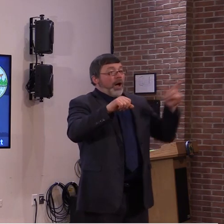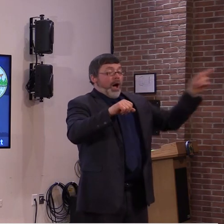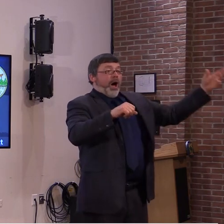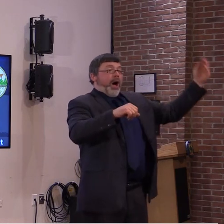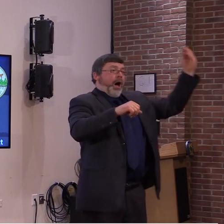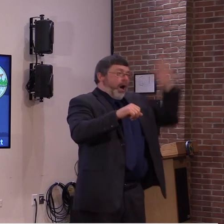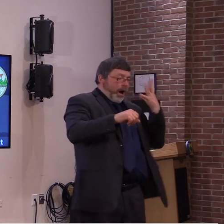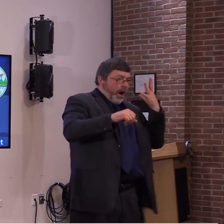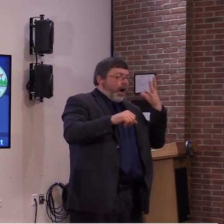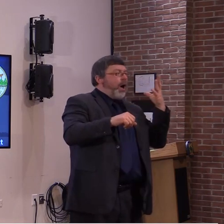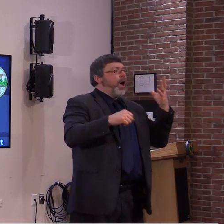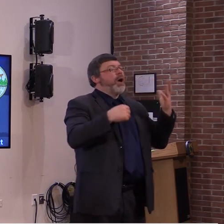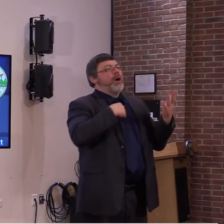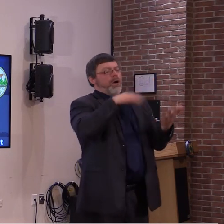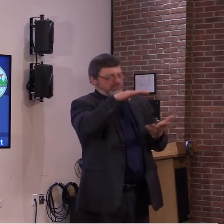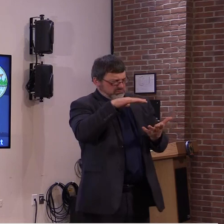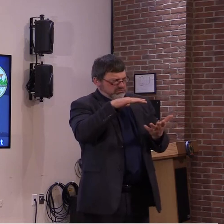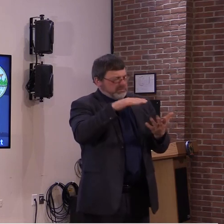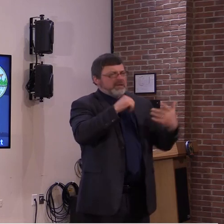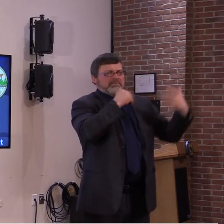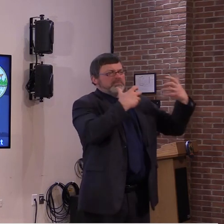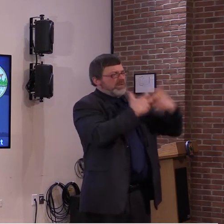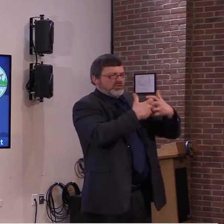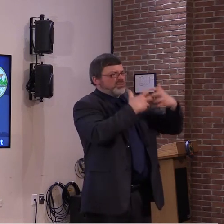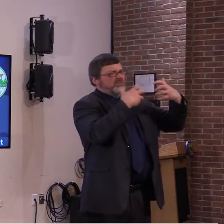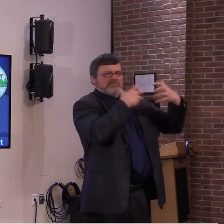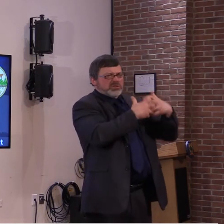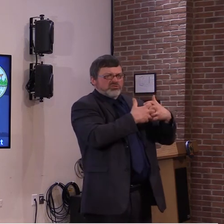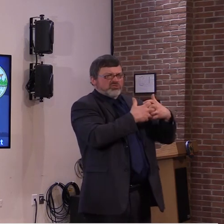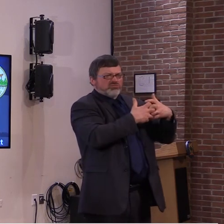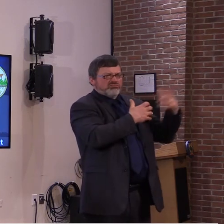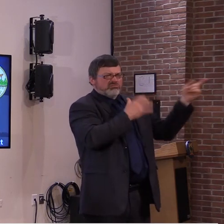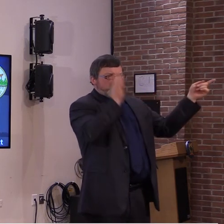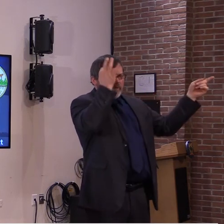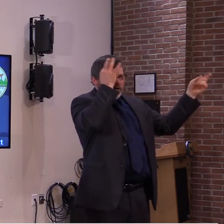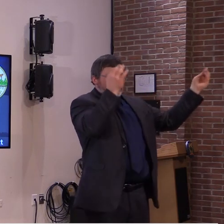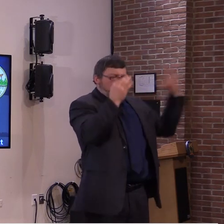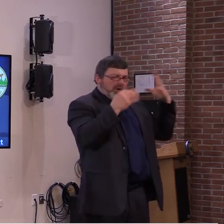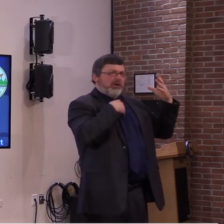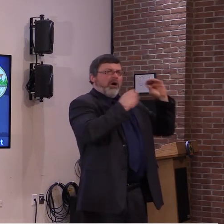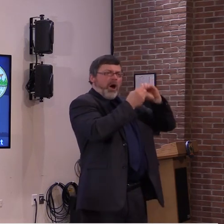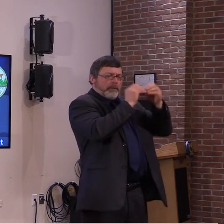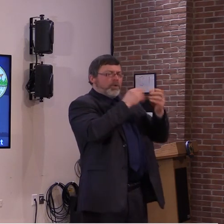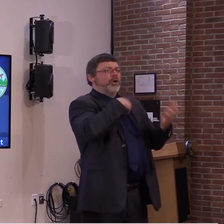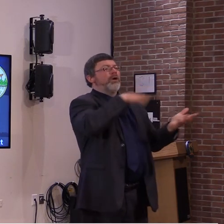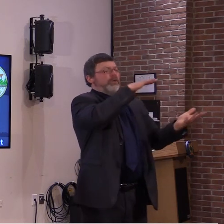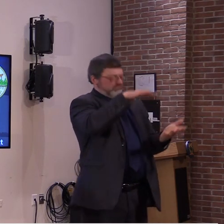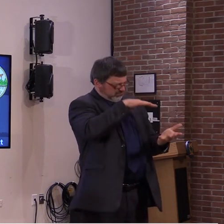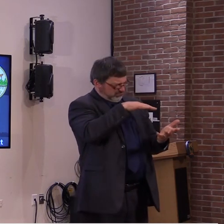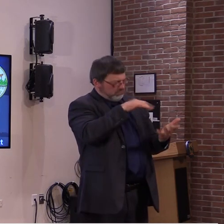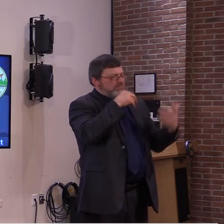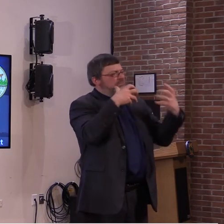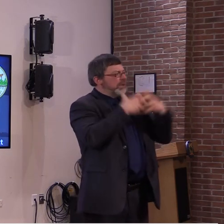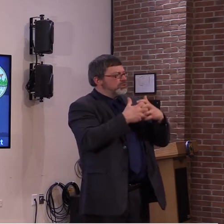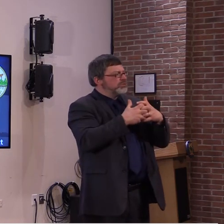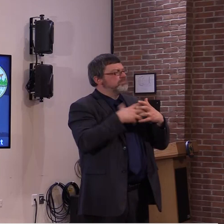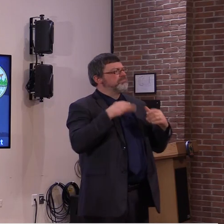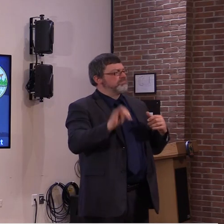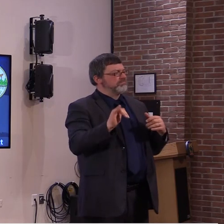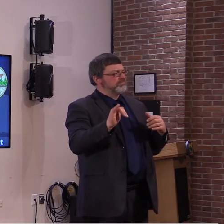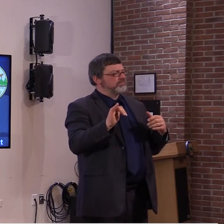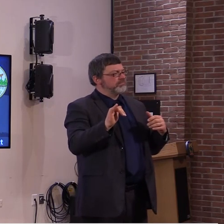for Pfizer, which goes directly, it's skimmed off the top and goes directly to the pharmacy program for long-term care,